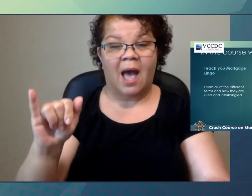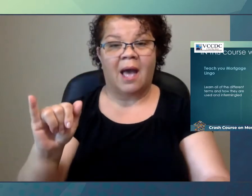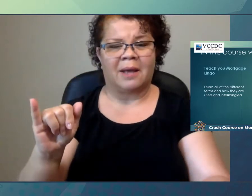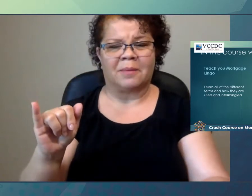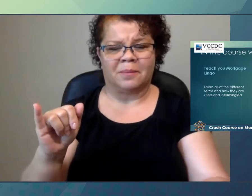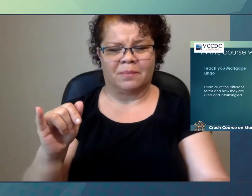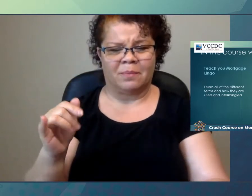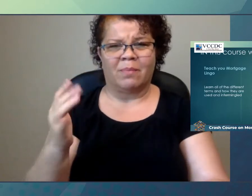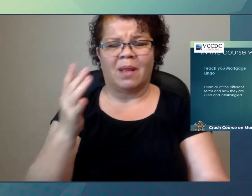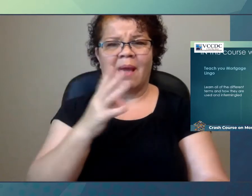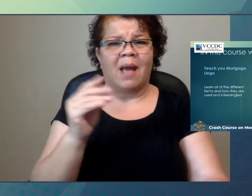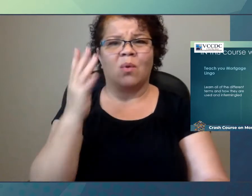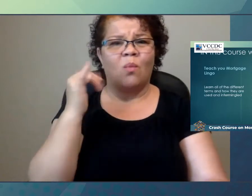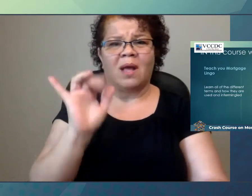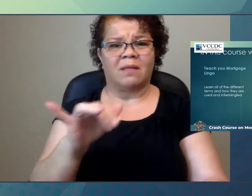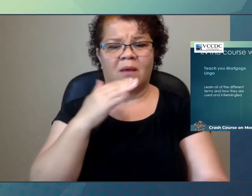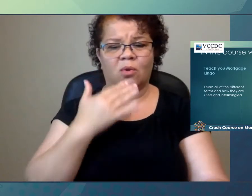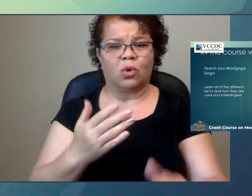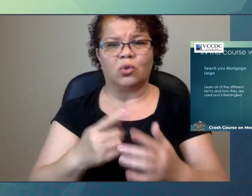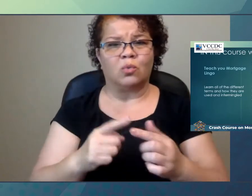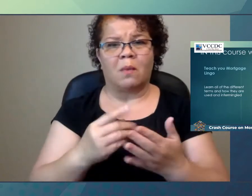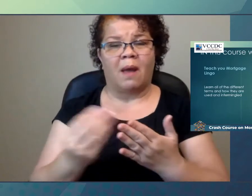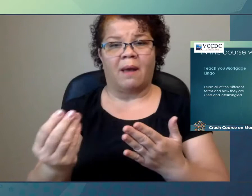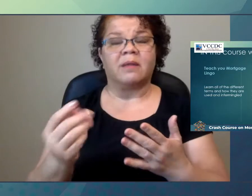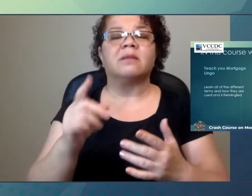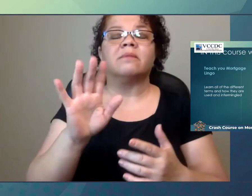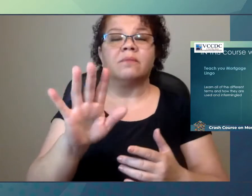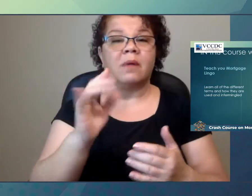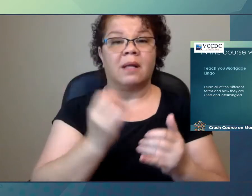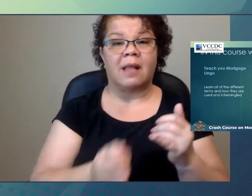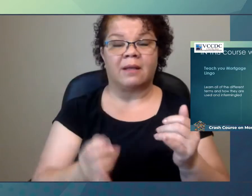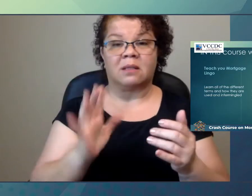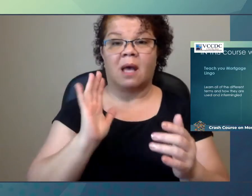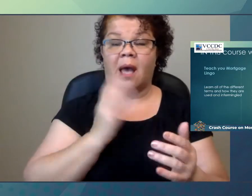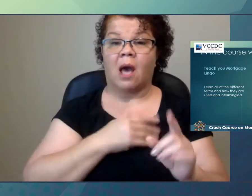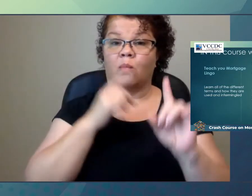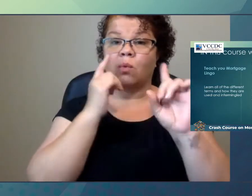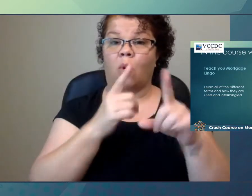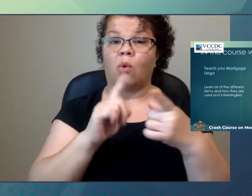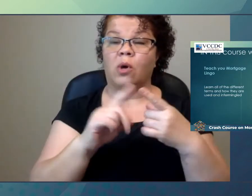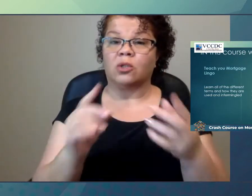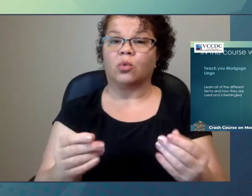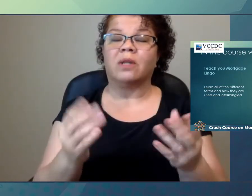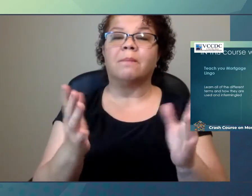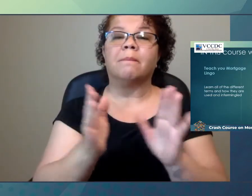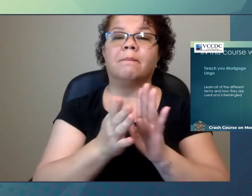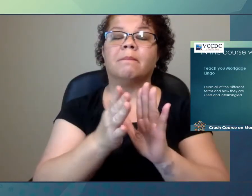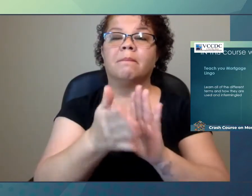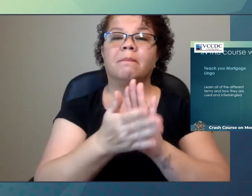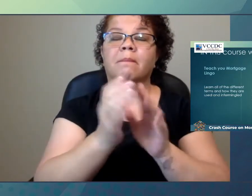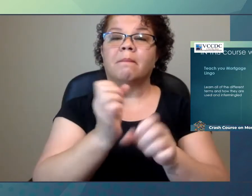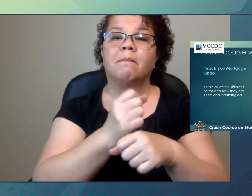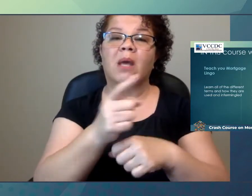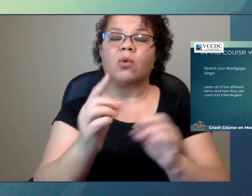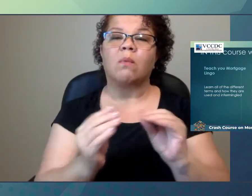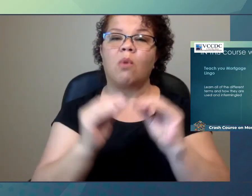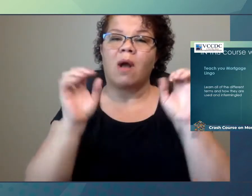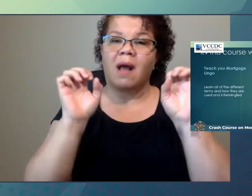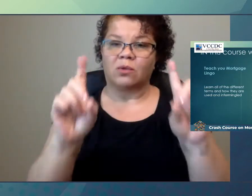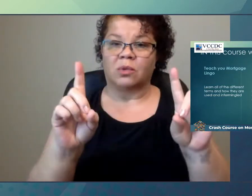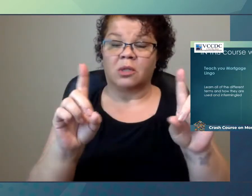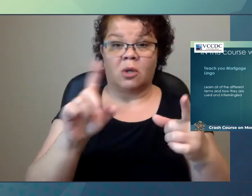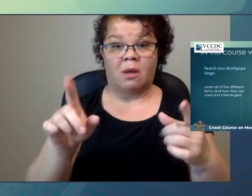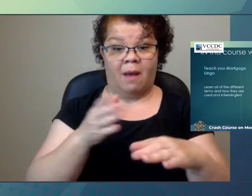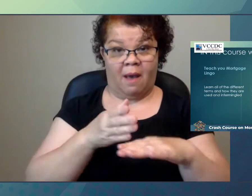is it good to buy? The last thing is our goal is to leave you better educated. So after you watch